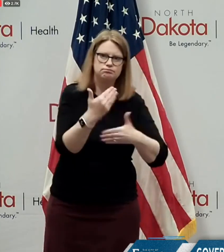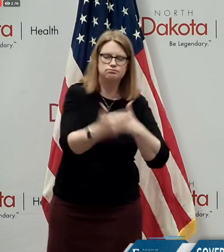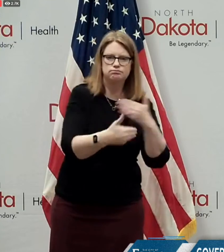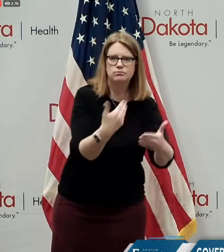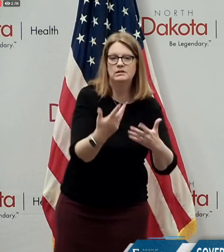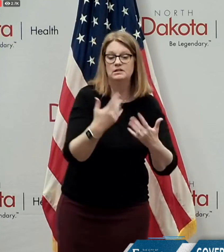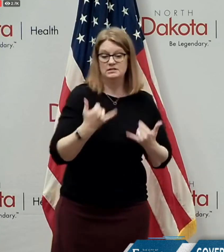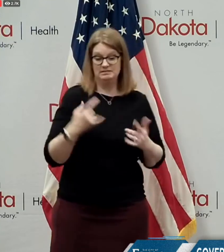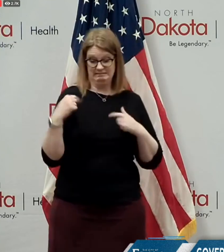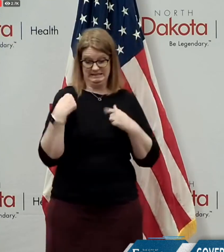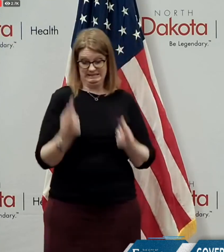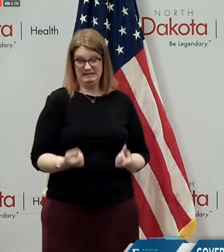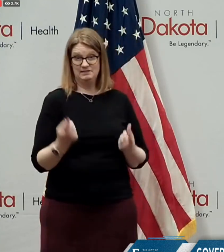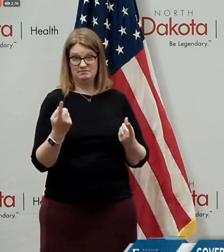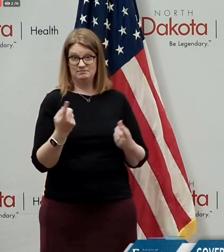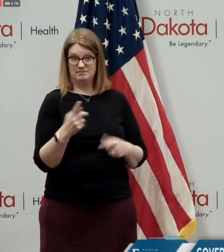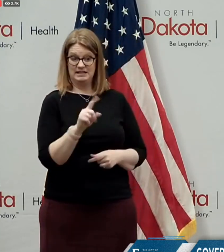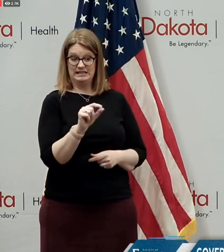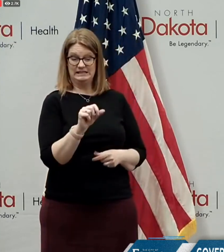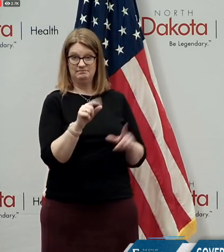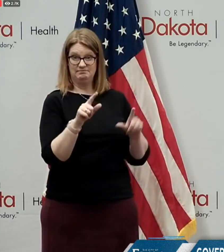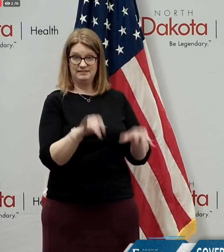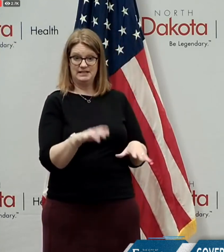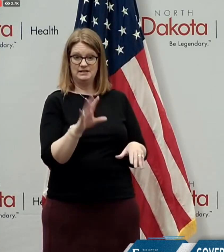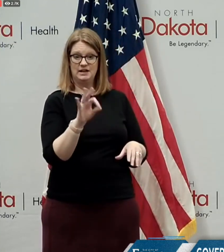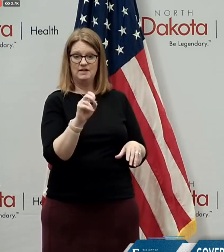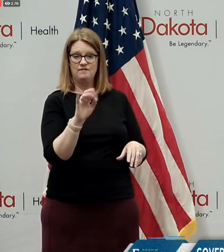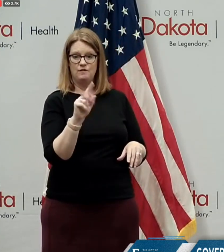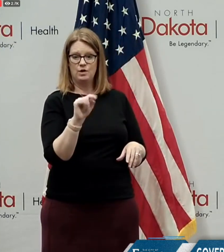Fort Yates, we've done